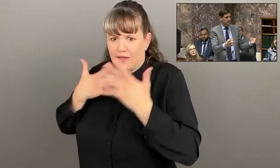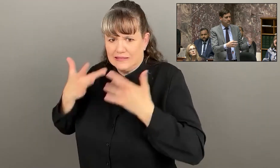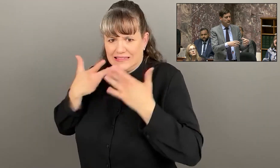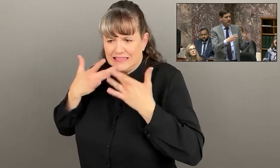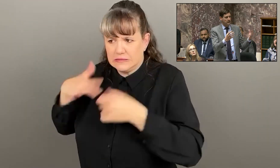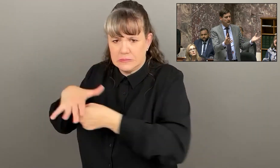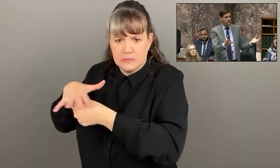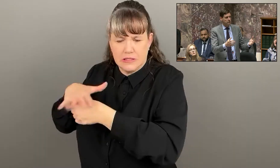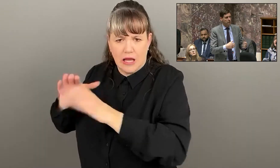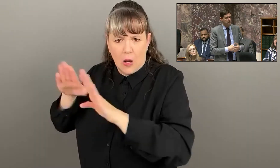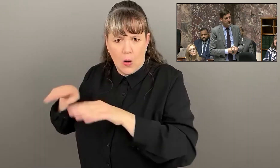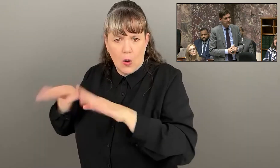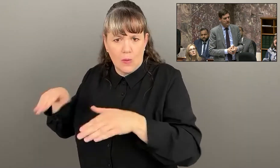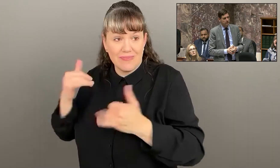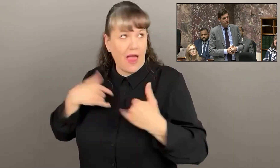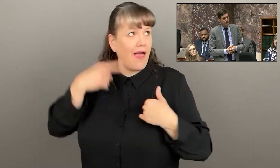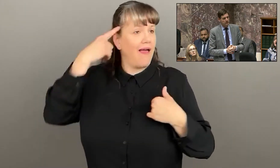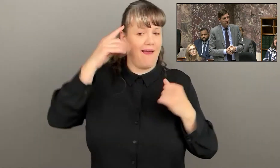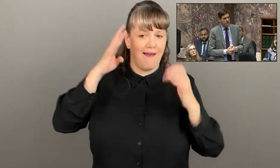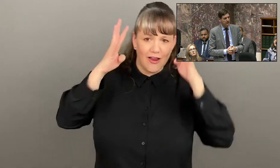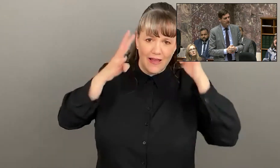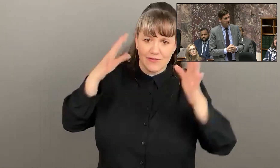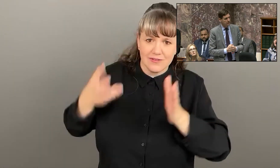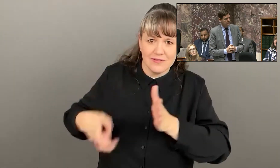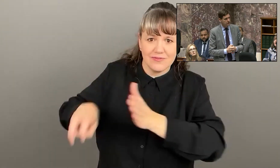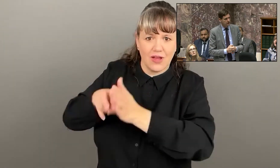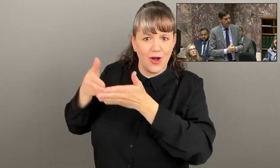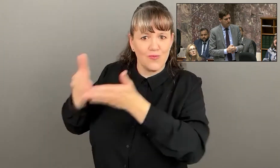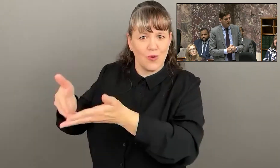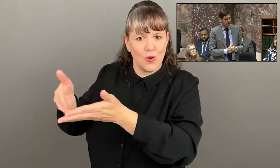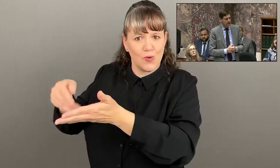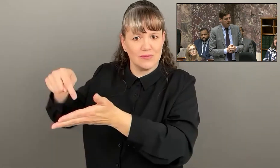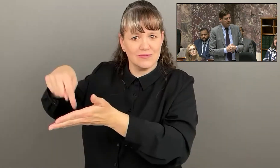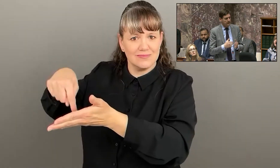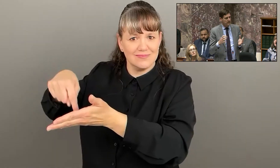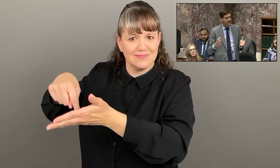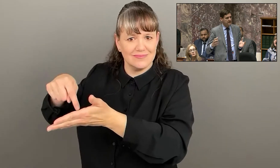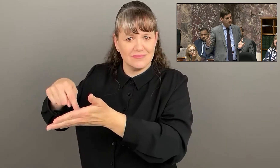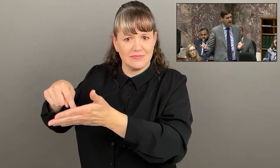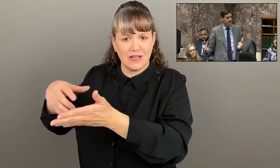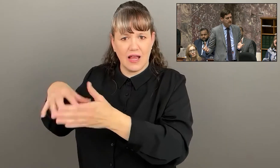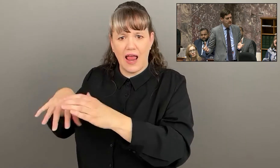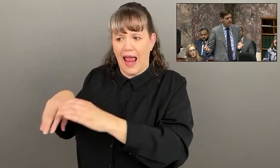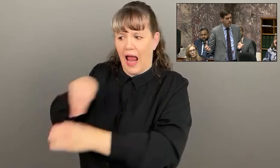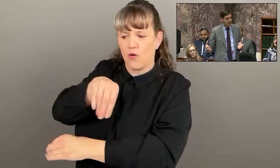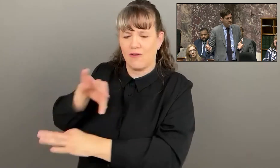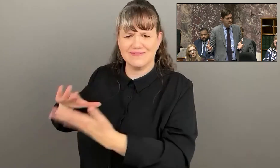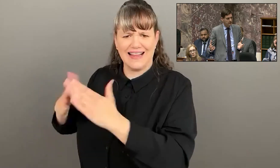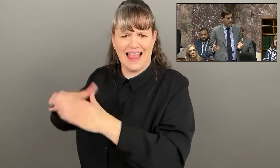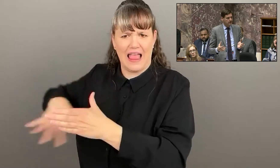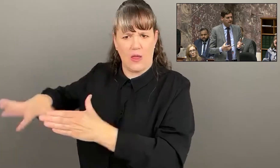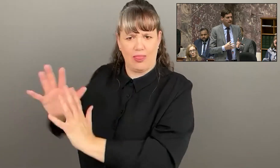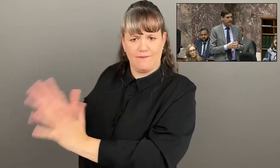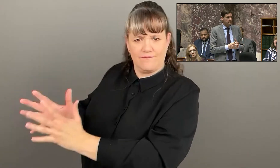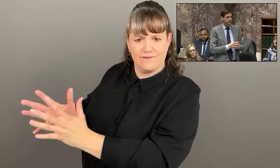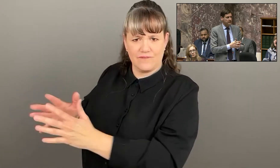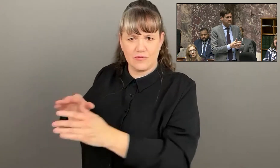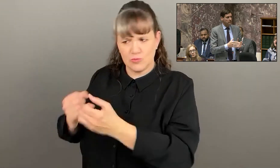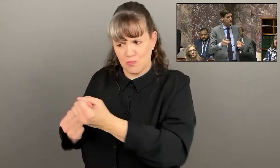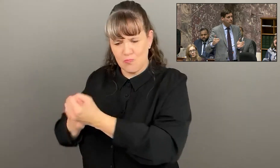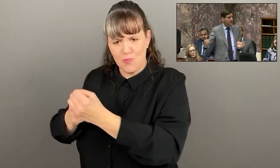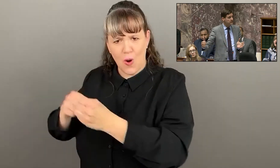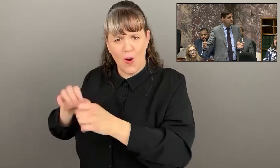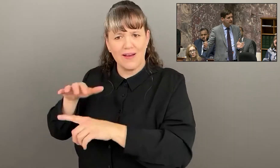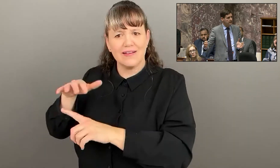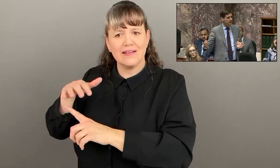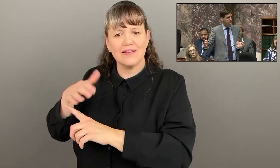town, support the growth and prosperity of our provincial economy, and minimize impact on the city of Squamish. Now they're saying they